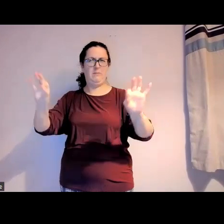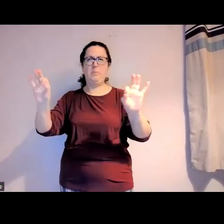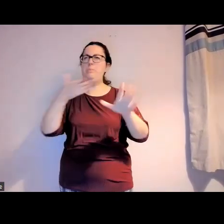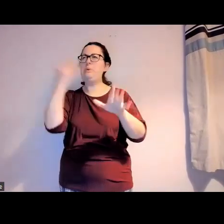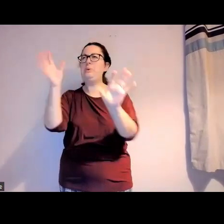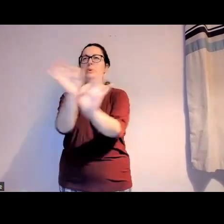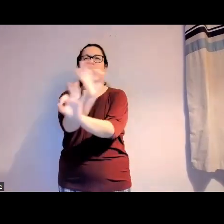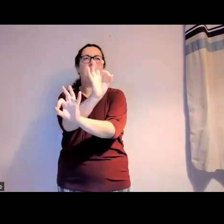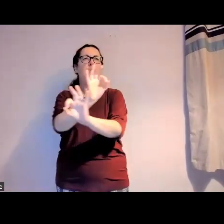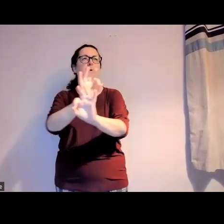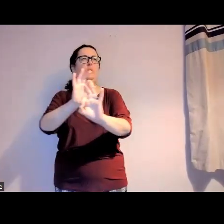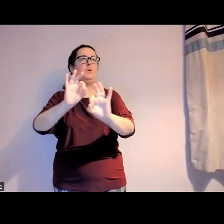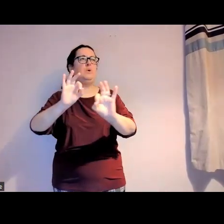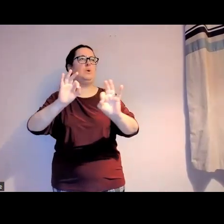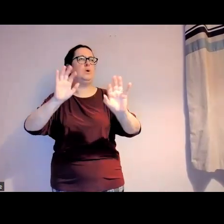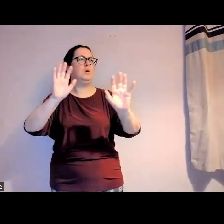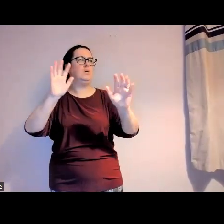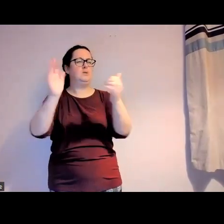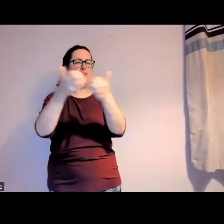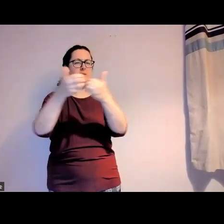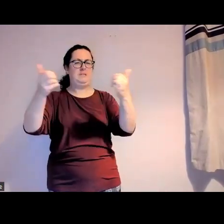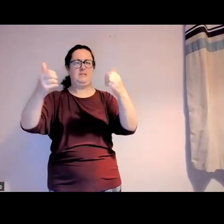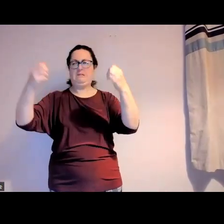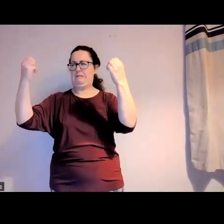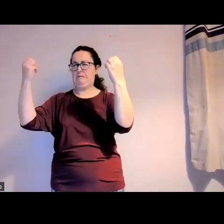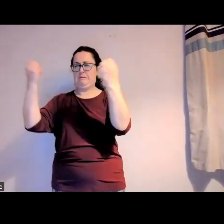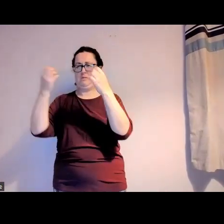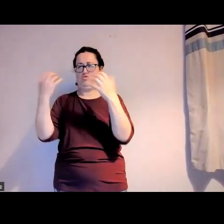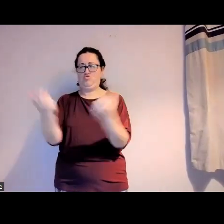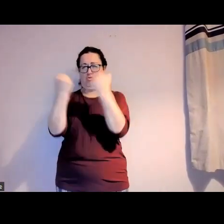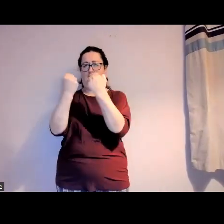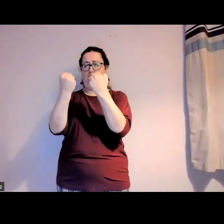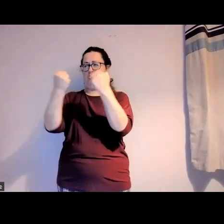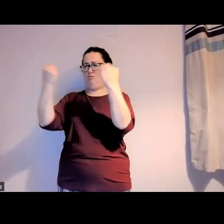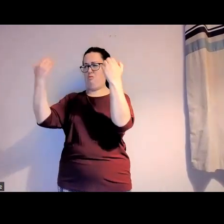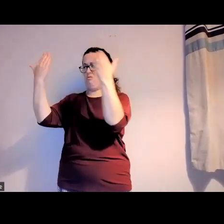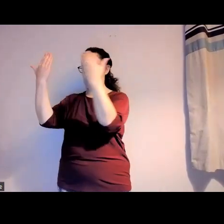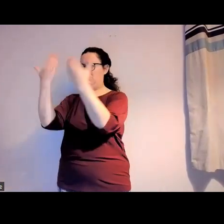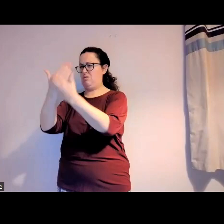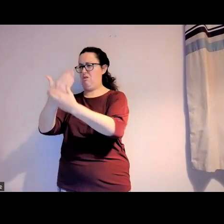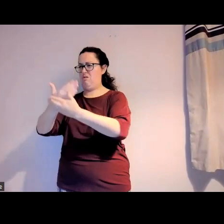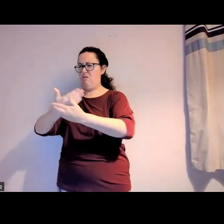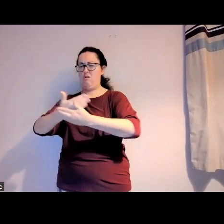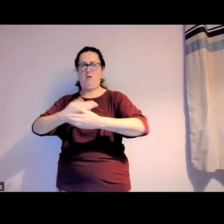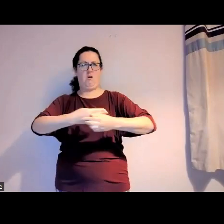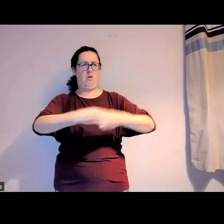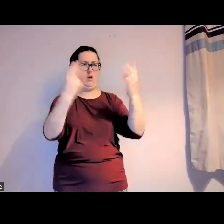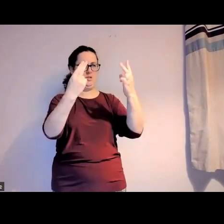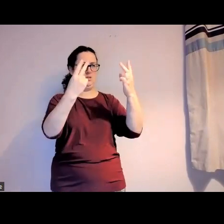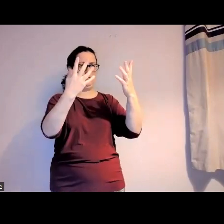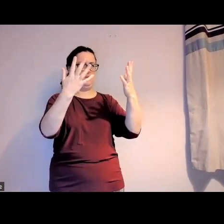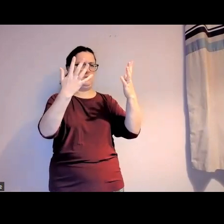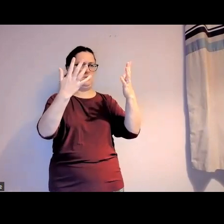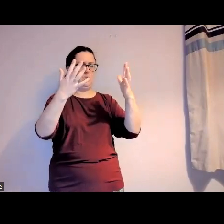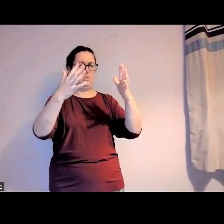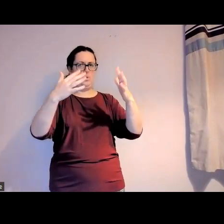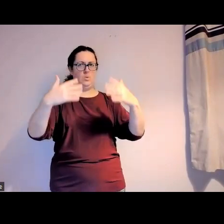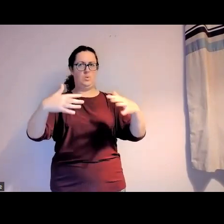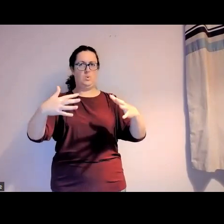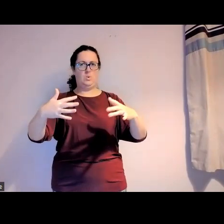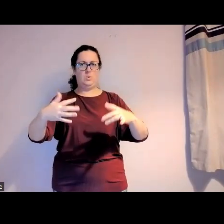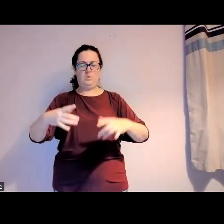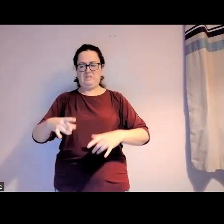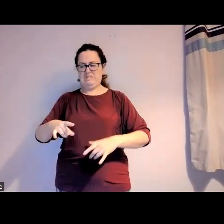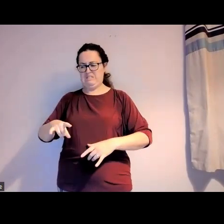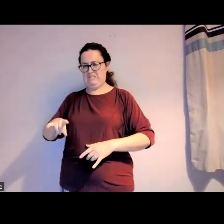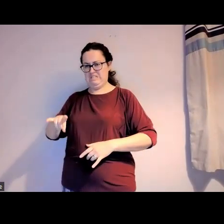symphony and the tacit splitting starkness of the dark against the light. The demons of the